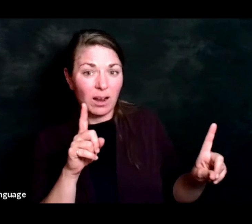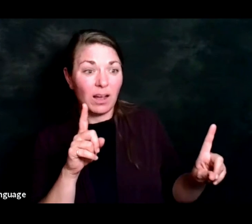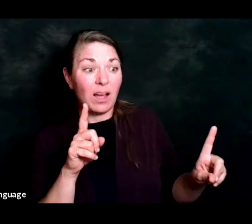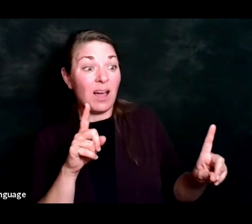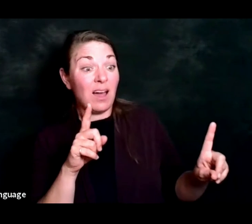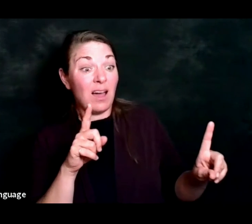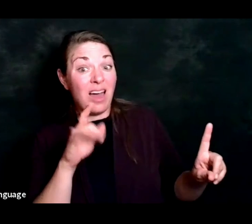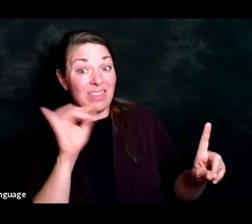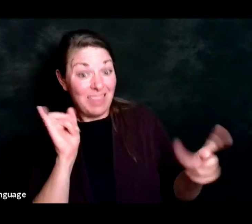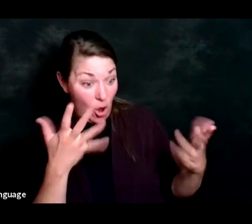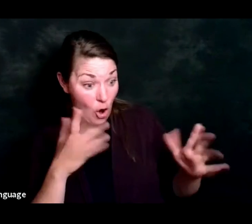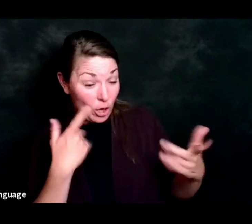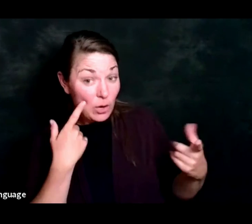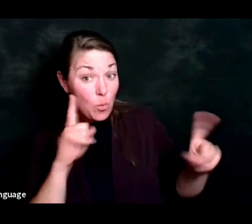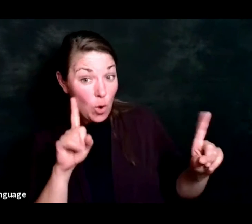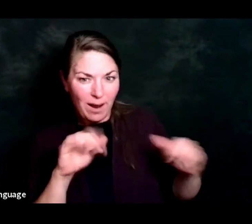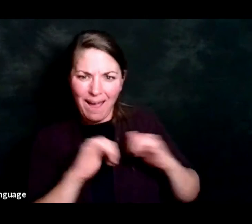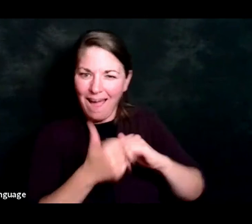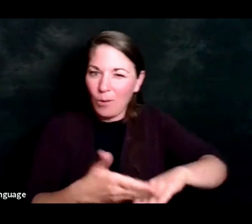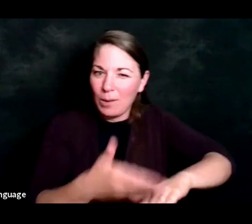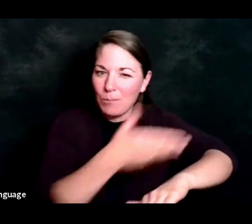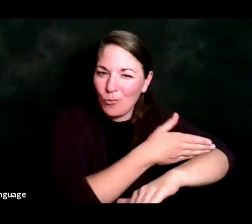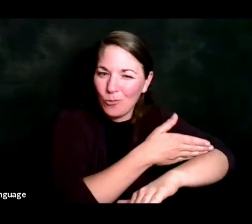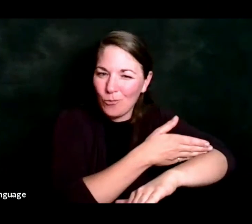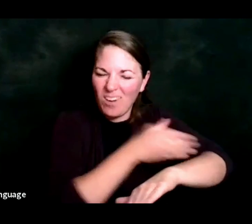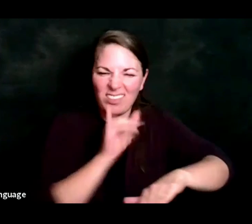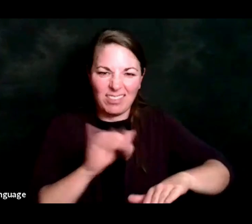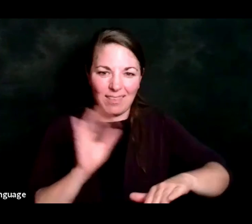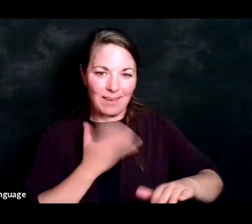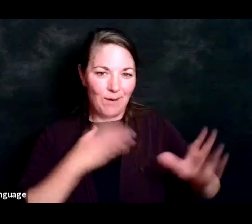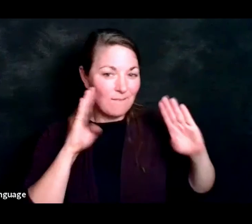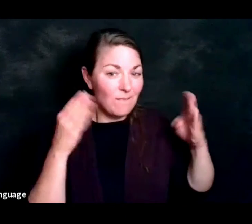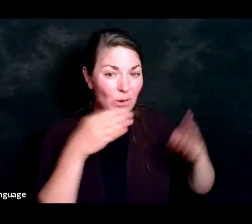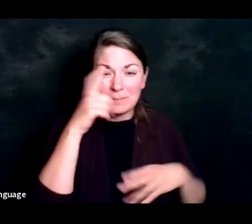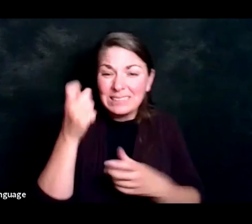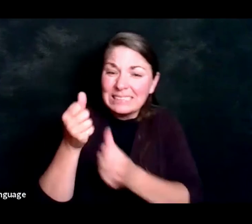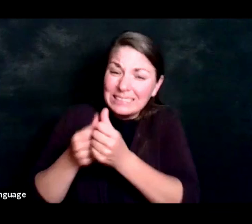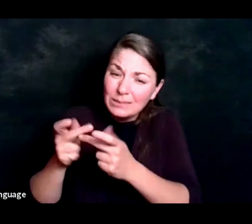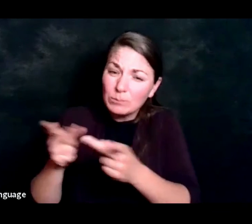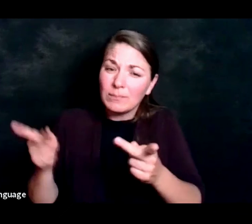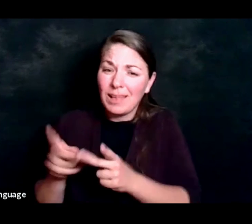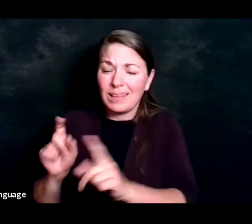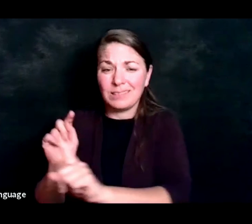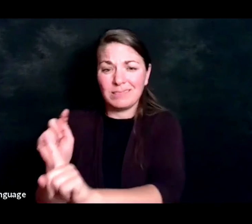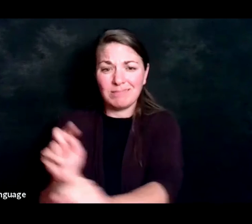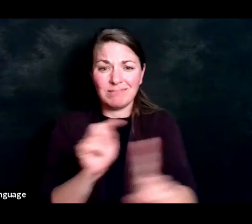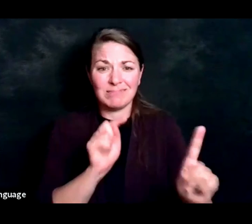that, because every place is a little bit different and every place is a little unique.